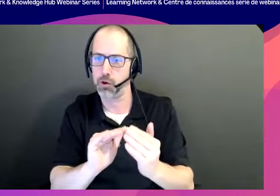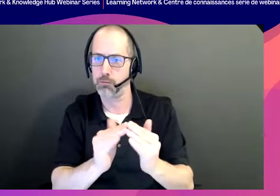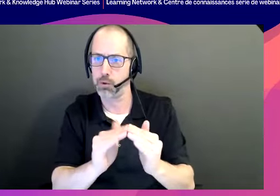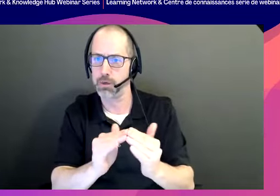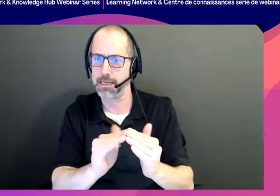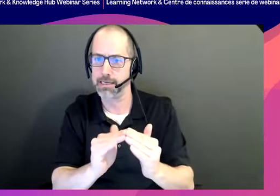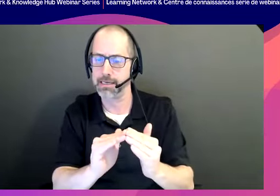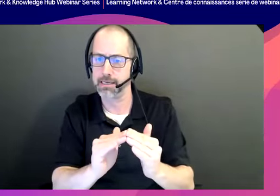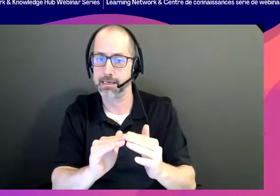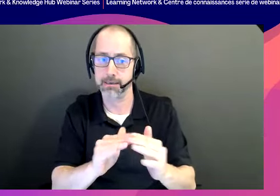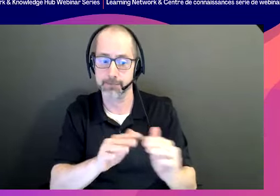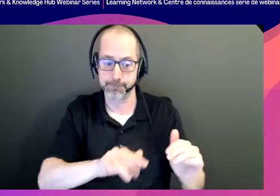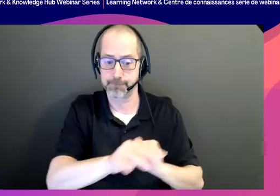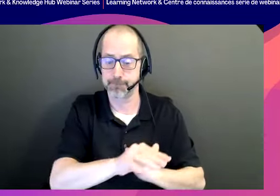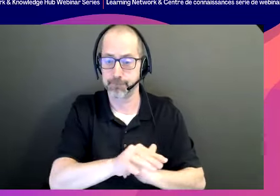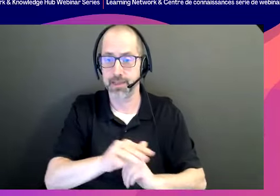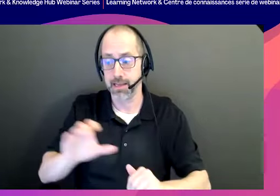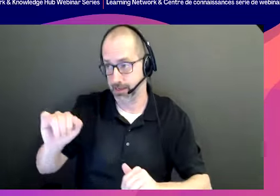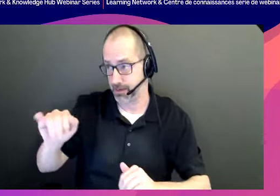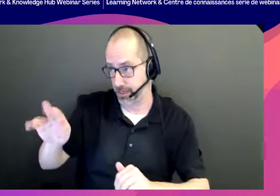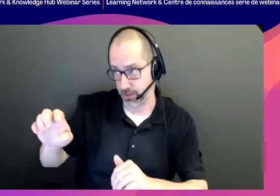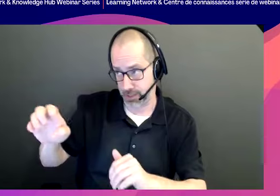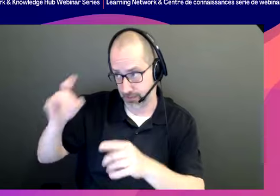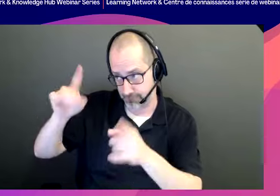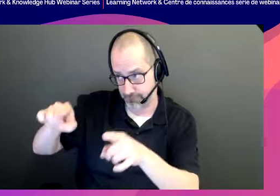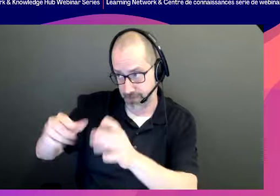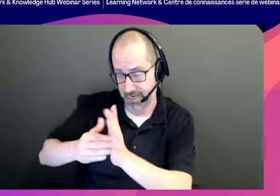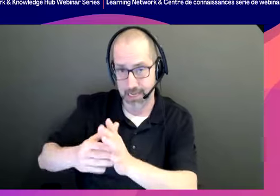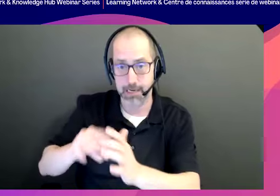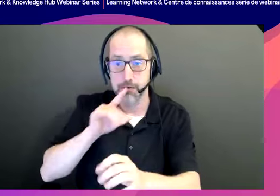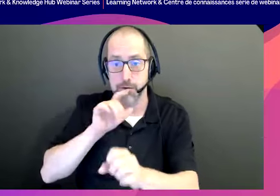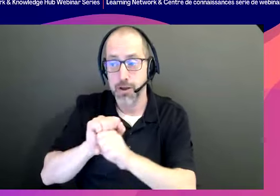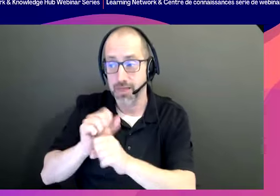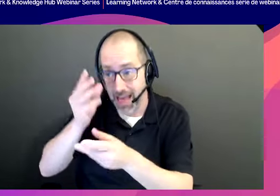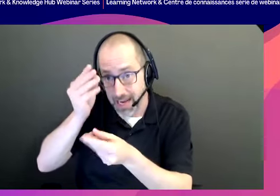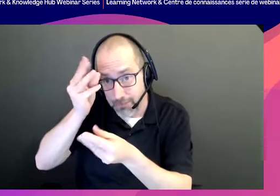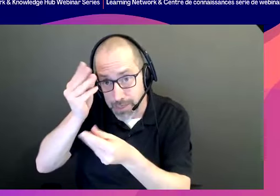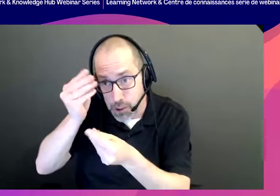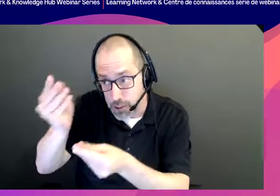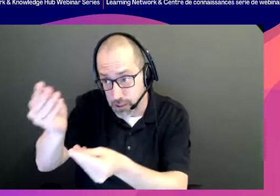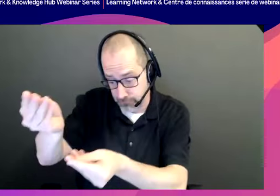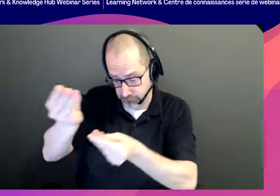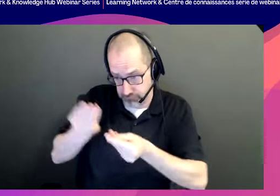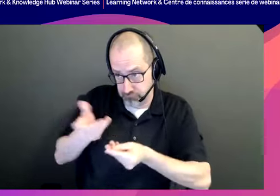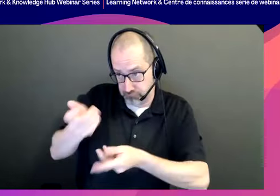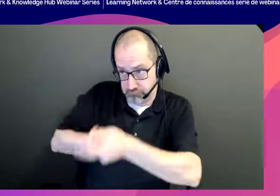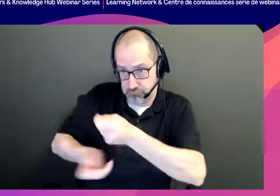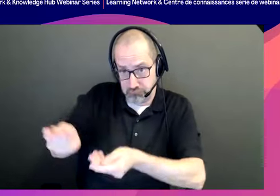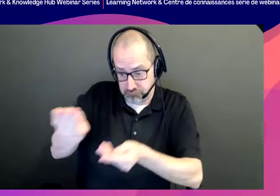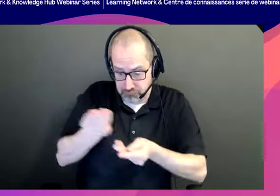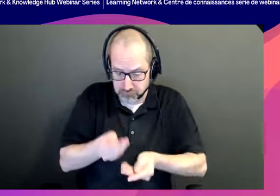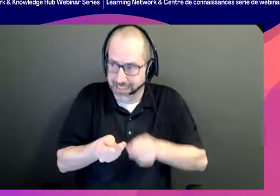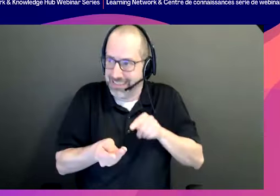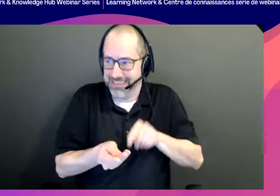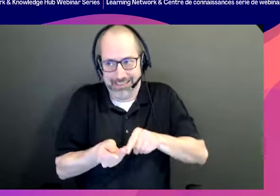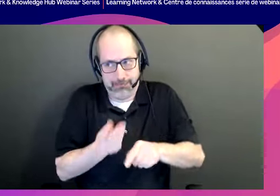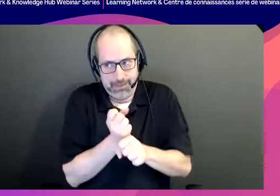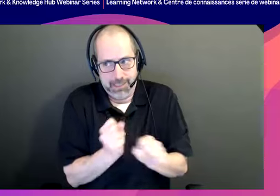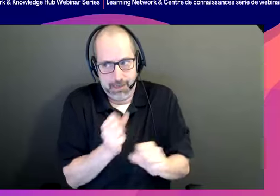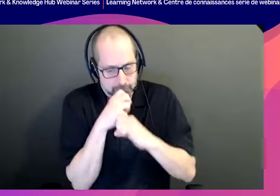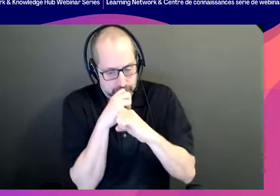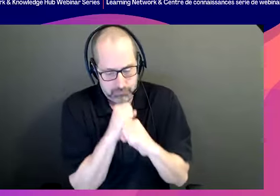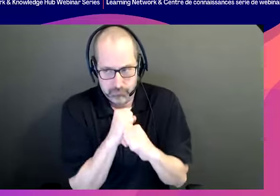Again, as Carrie mentioned, reassure her that the information she's sharing is confidential. She may fear that things she's told